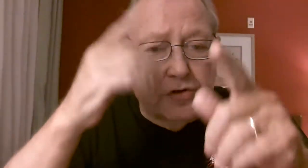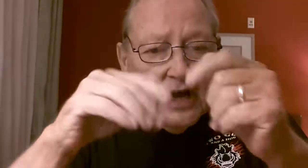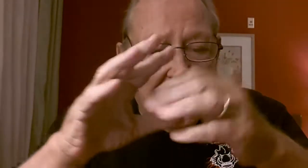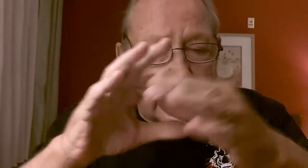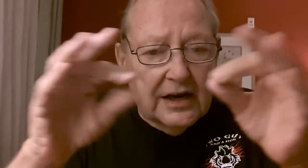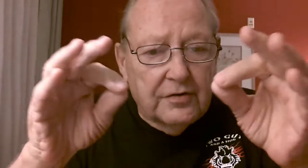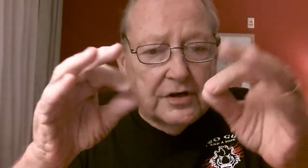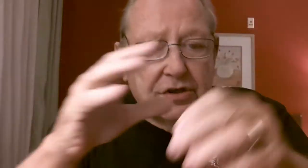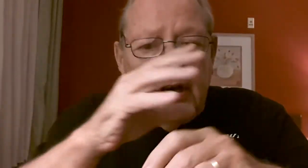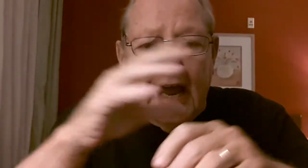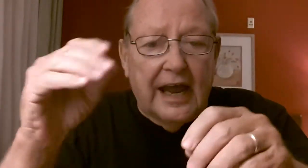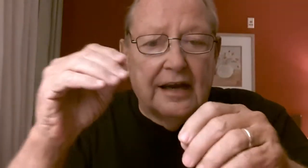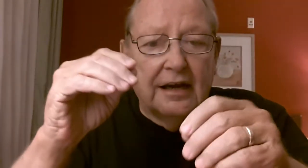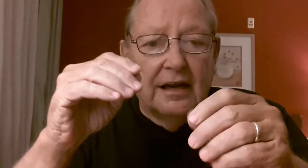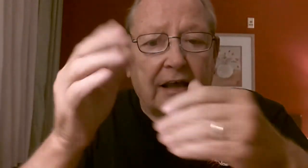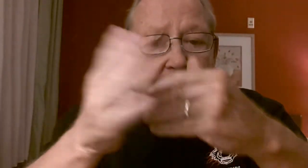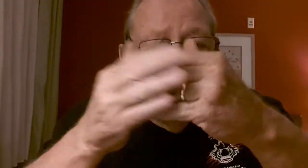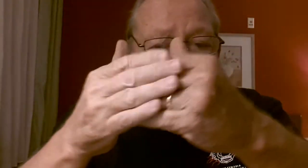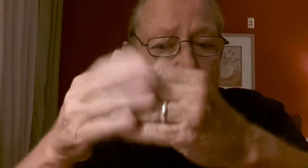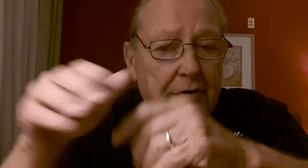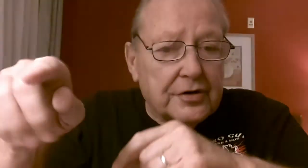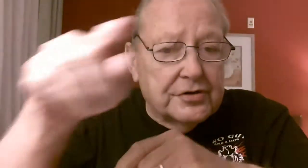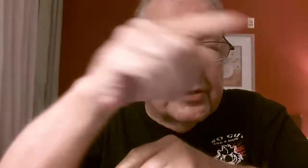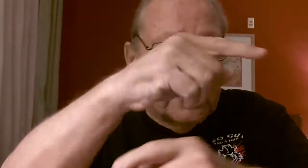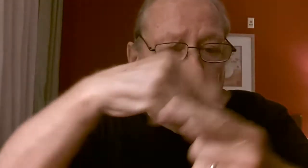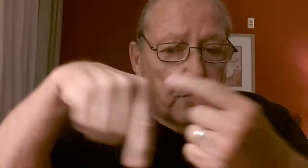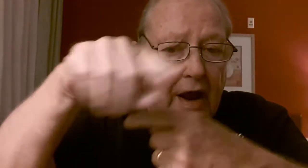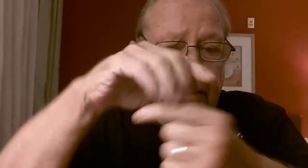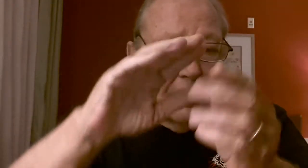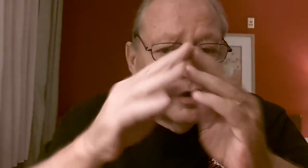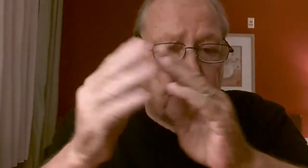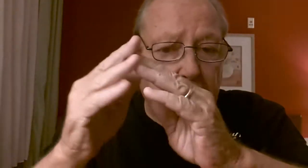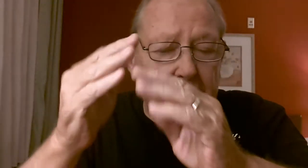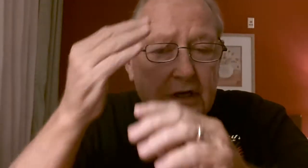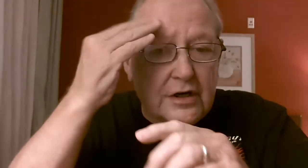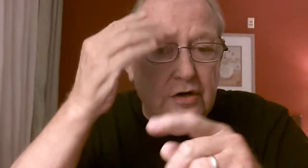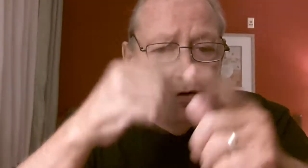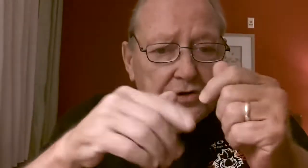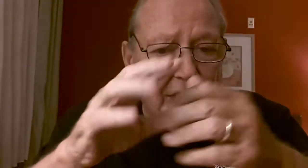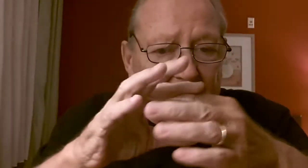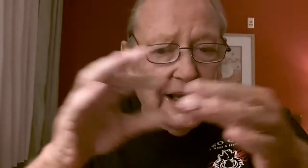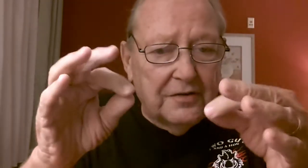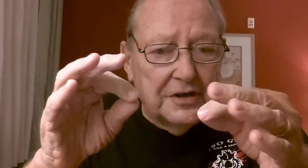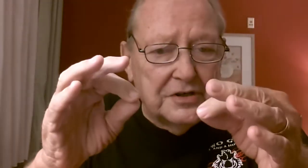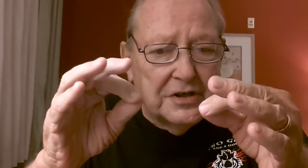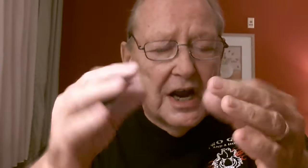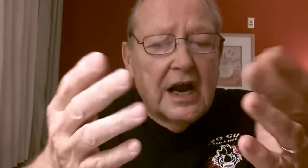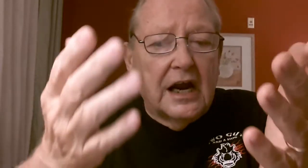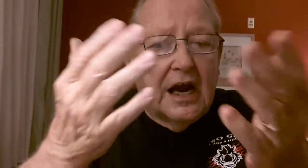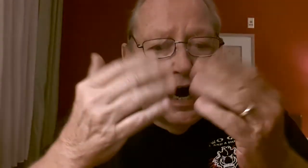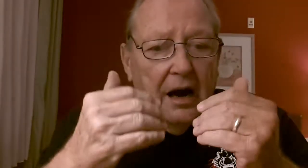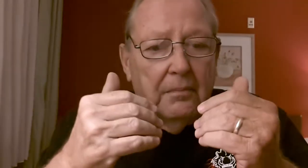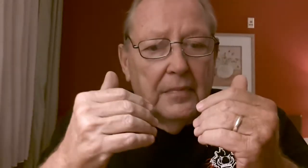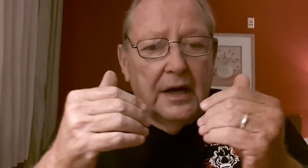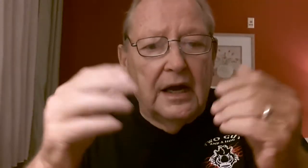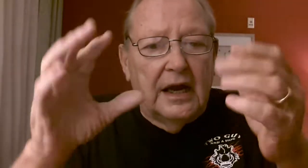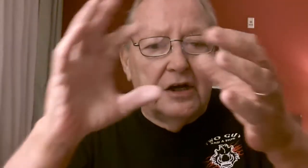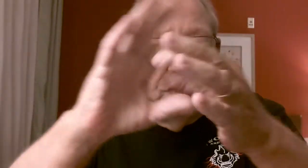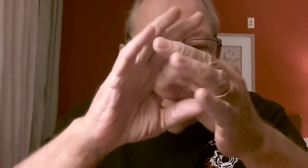sign language and the neighbors around the community know sign language, come and